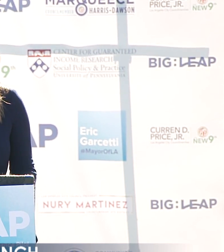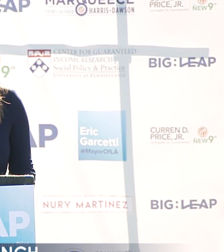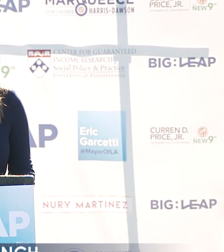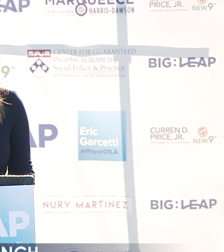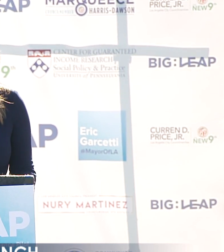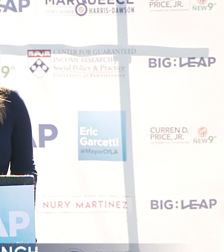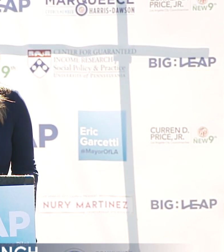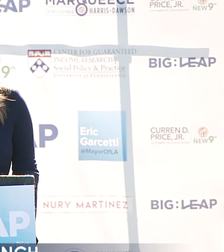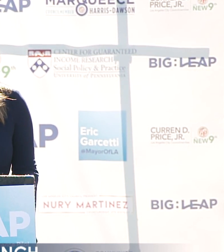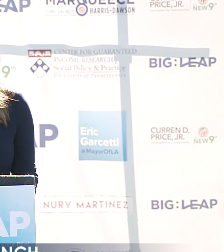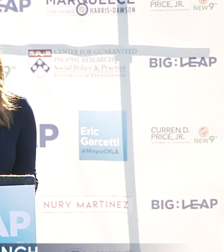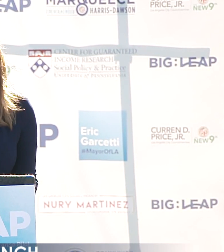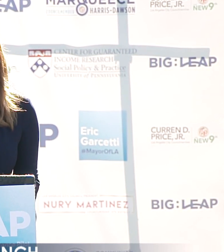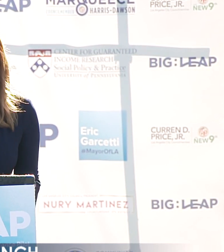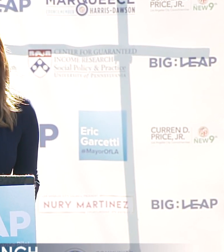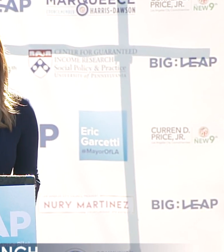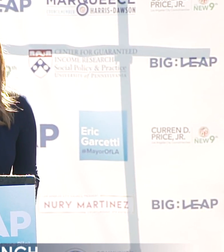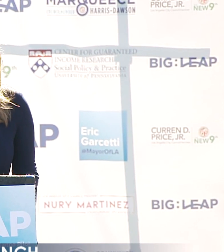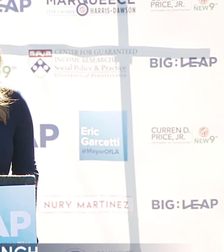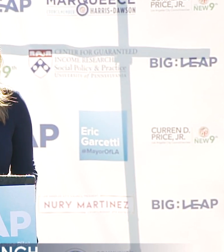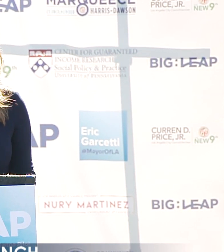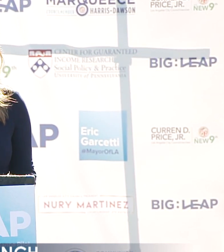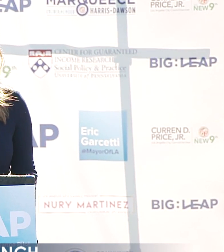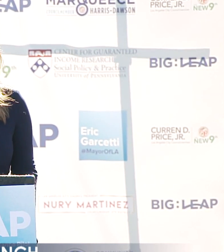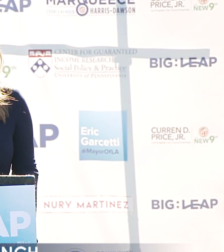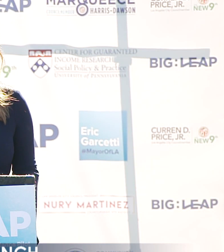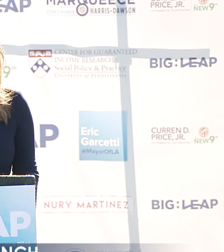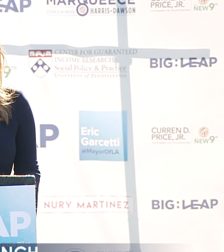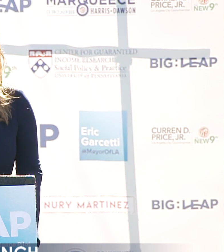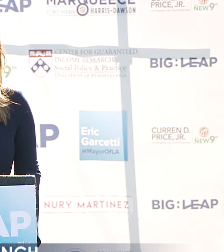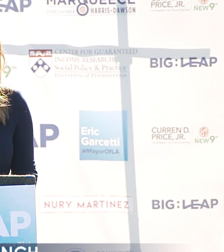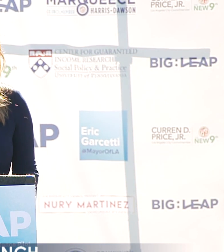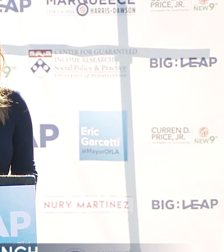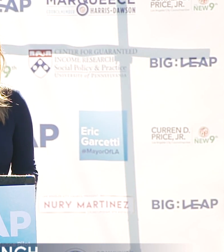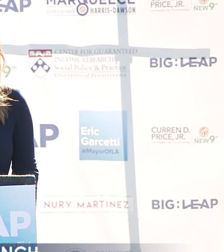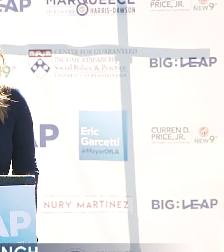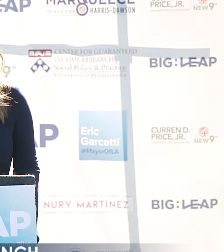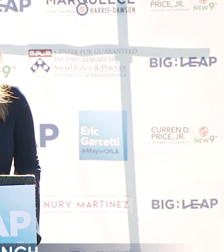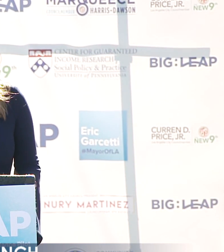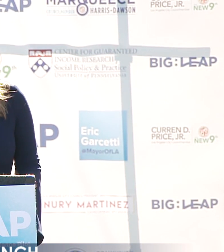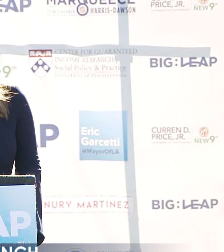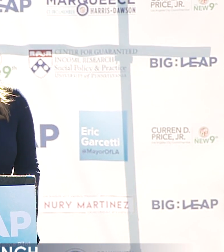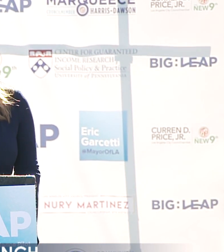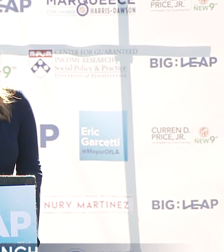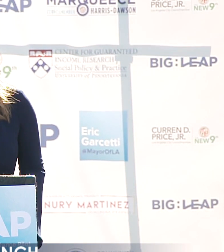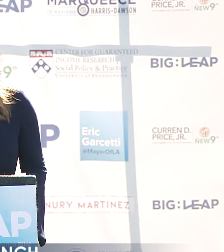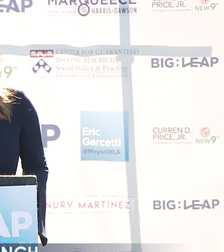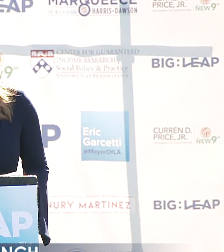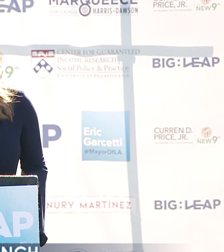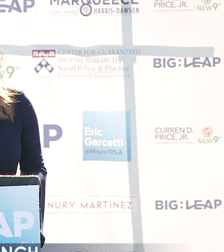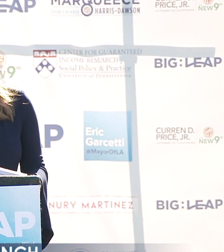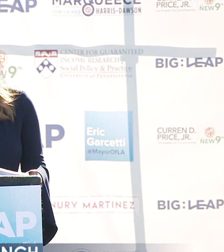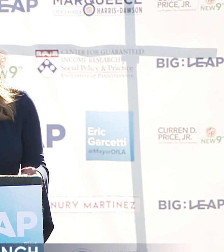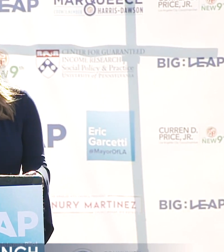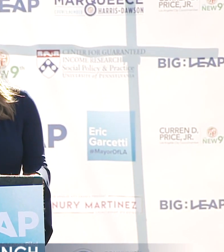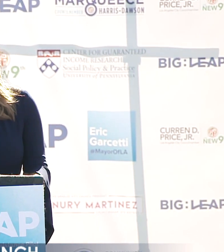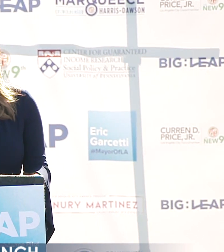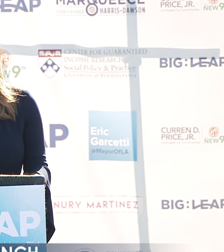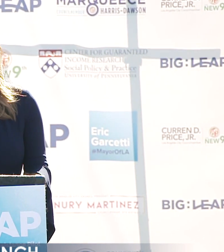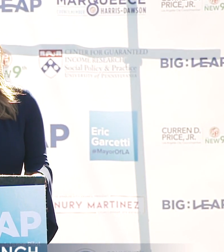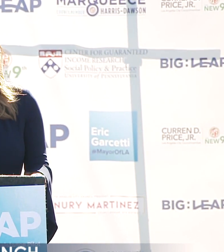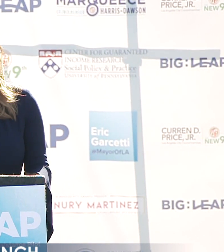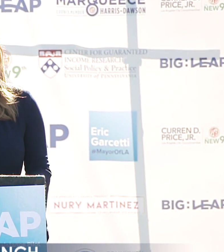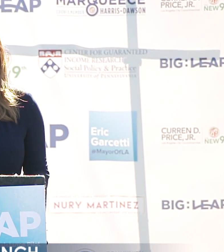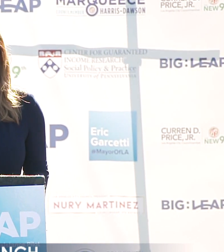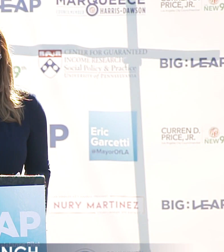por autobús y poder pasar la tarde con su hijo para hacer la tarea. De nuevo, estamos muy orgullosos